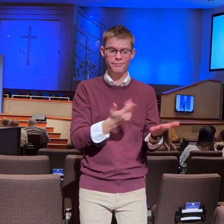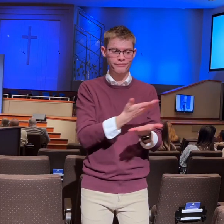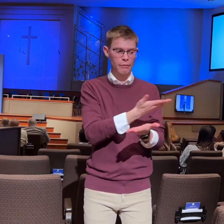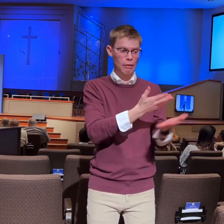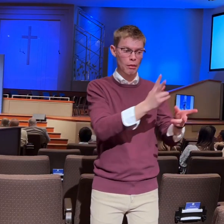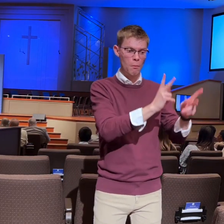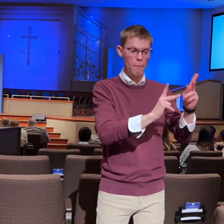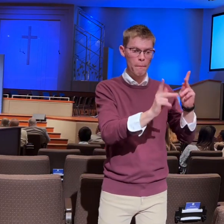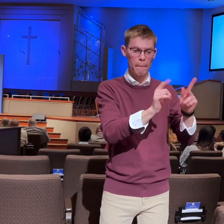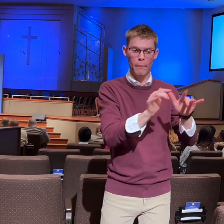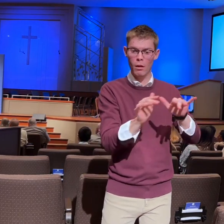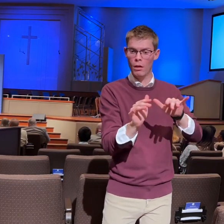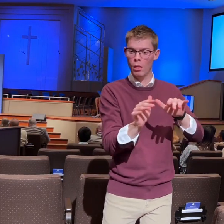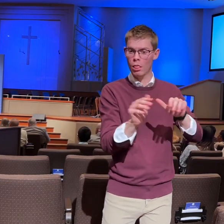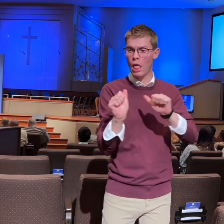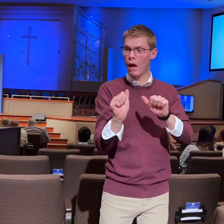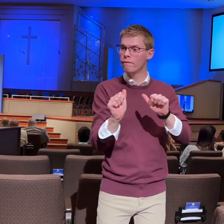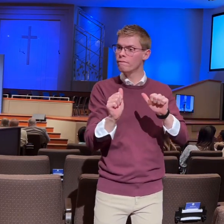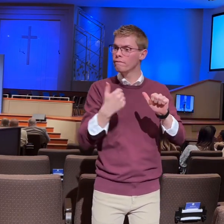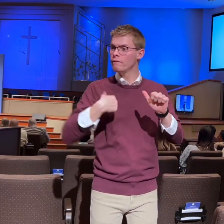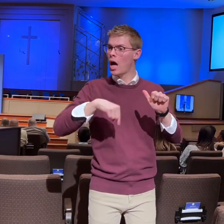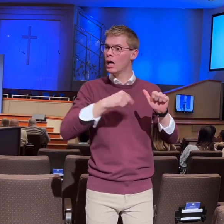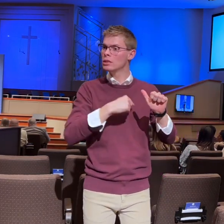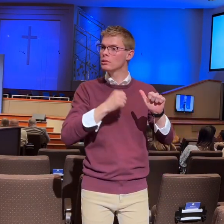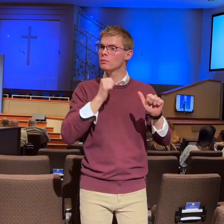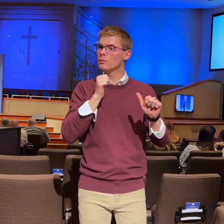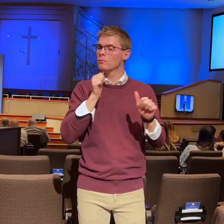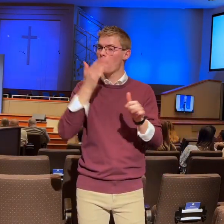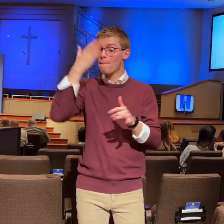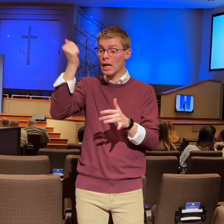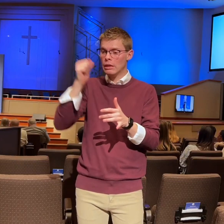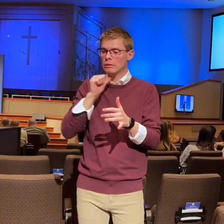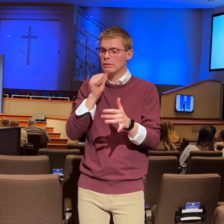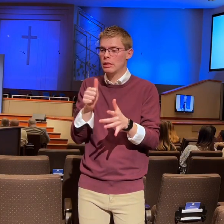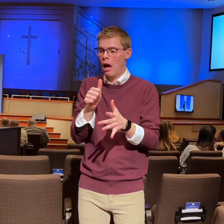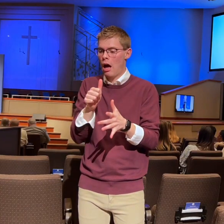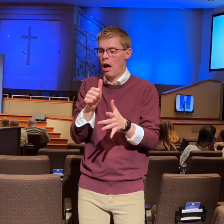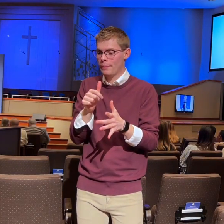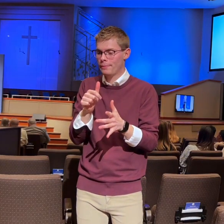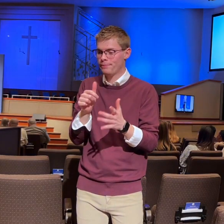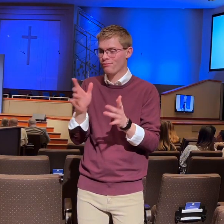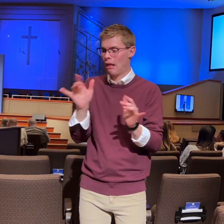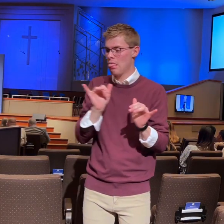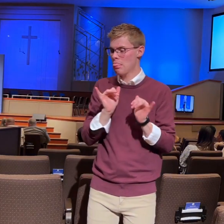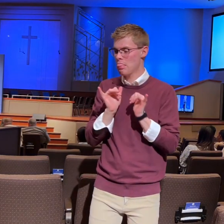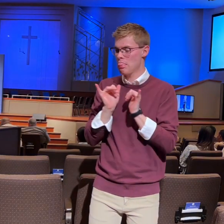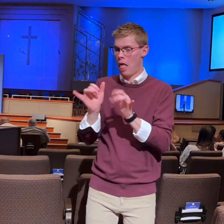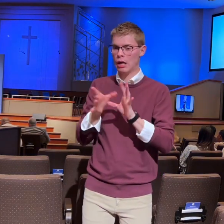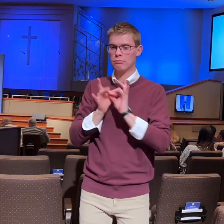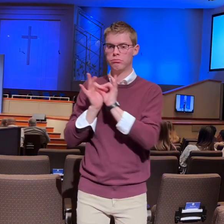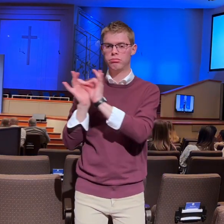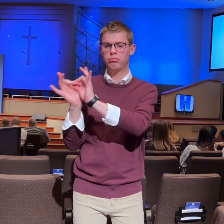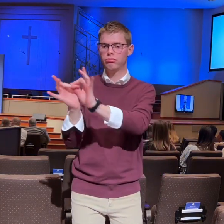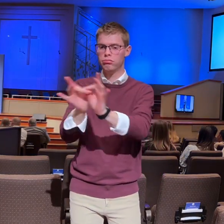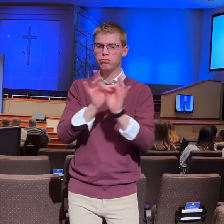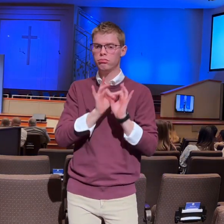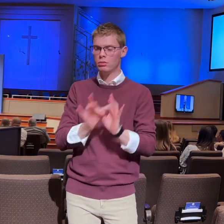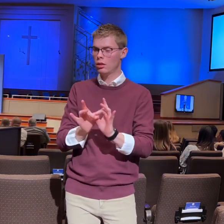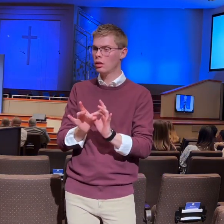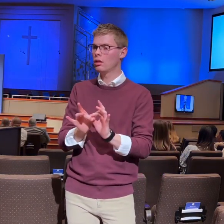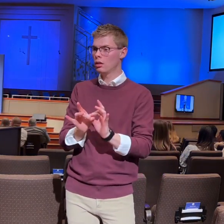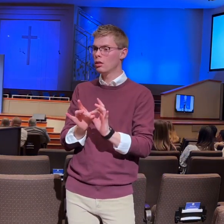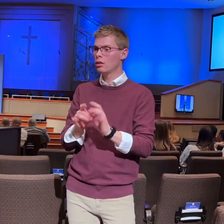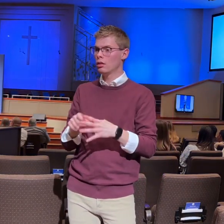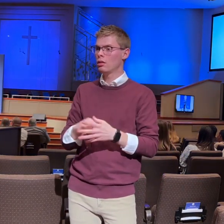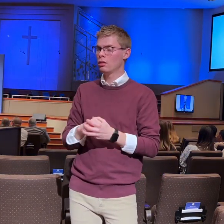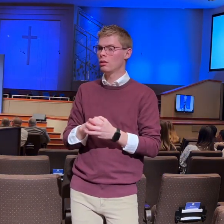because they were not ever of them. Now, that's a scary thing. There can be someone in your connection group, someone in